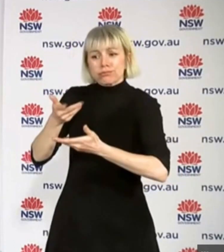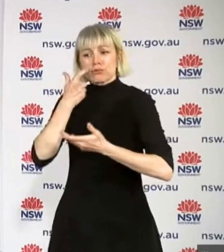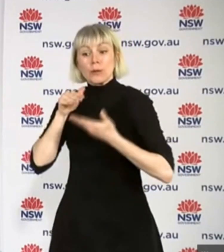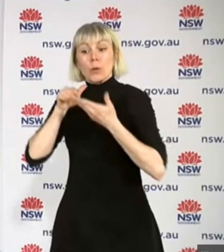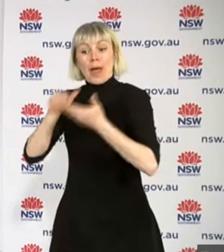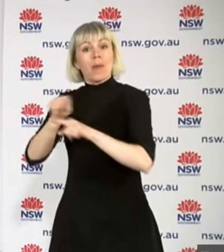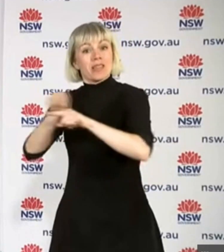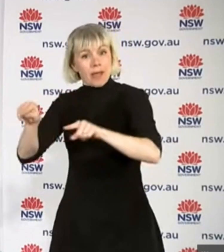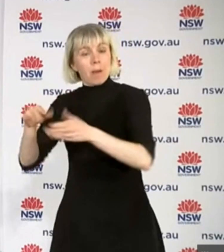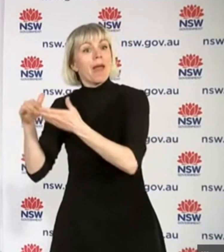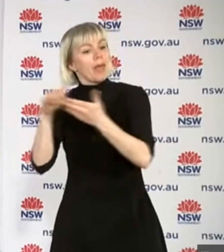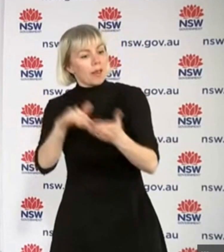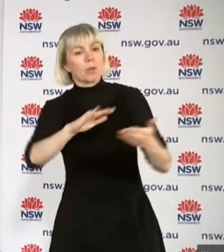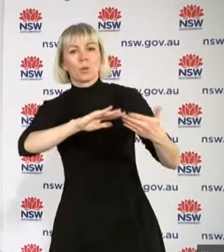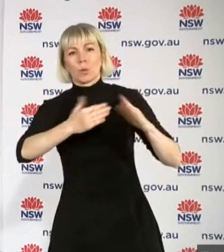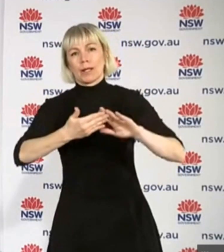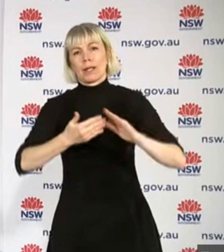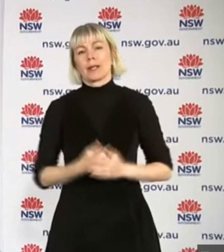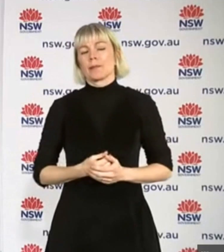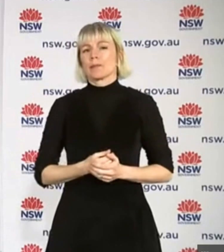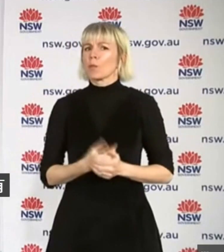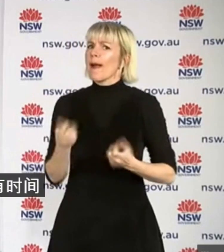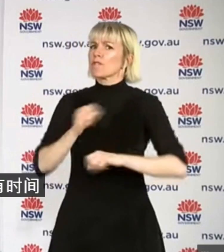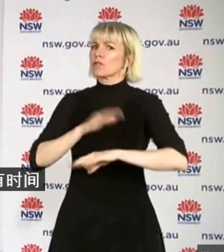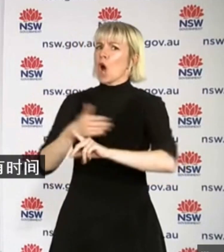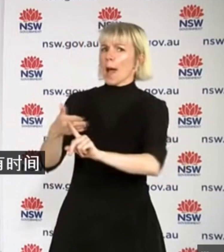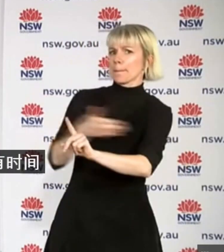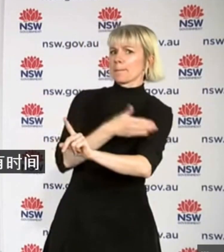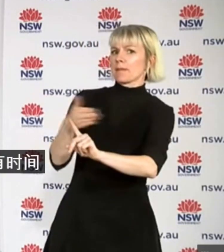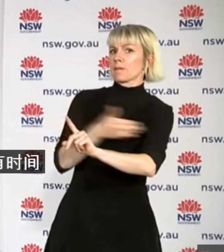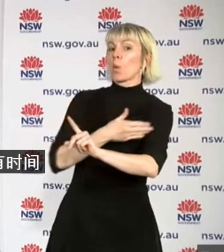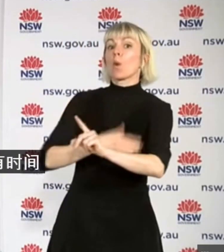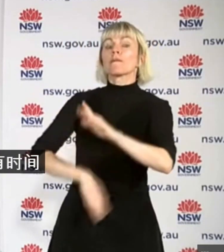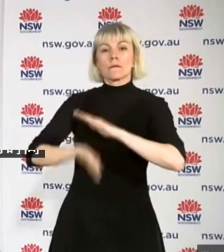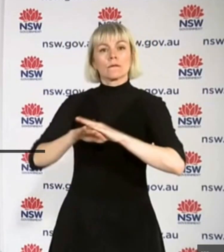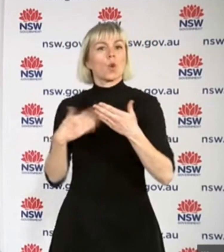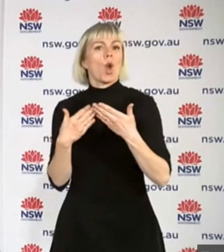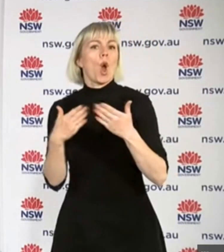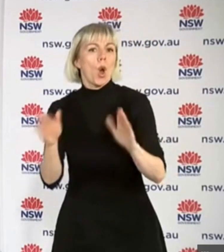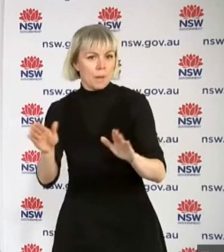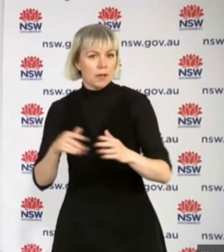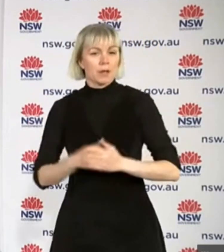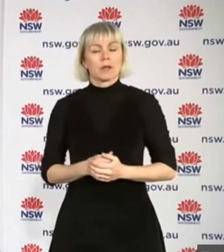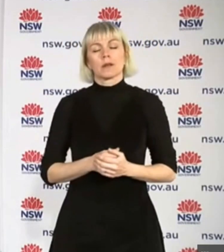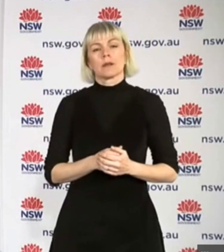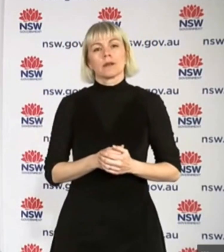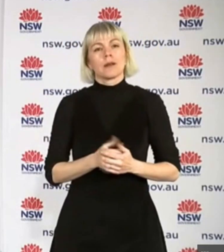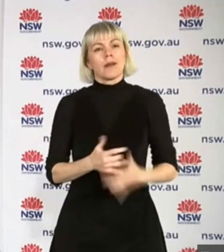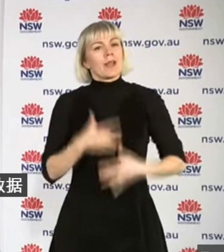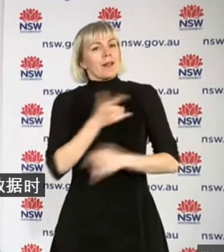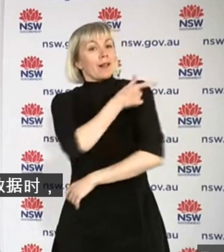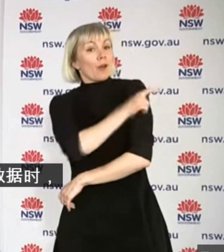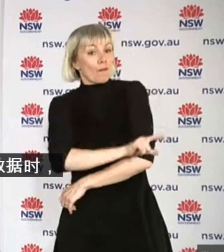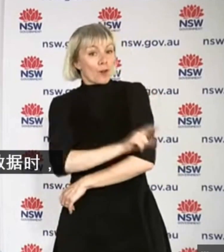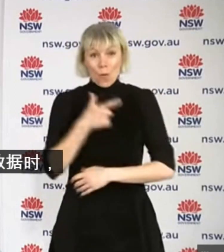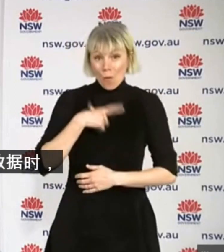before we open up completely. And so there's time for us to address those inequalities. But what gives us heart is that when we look at the